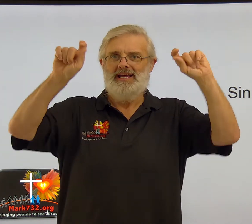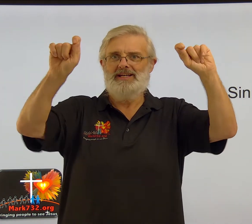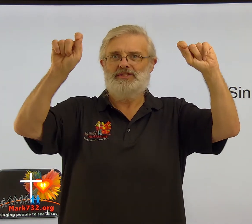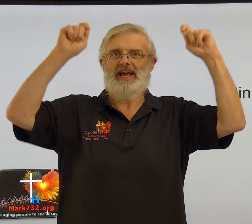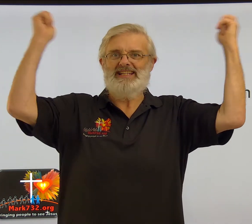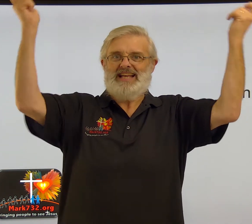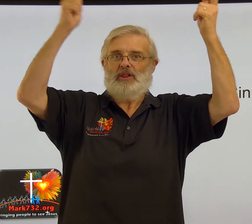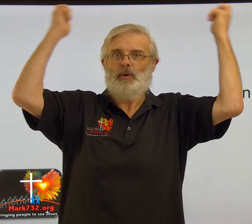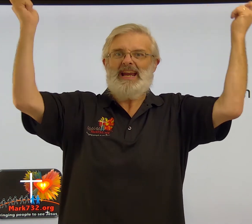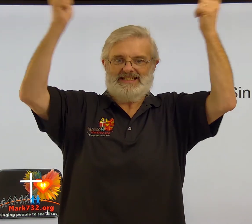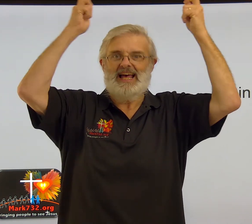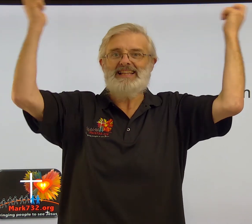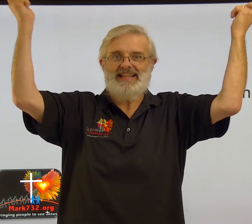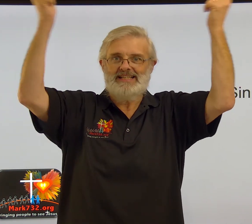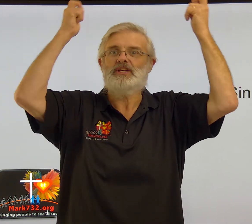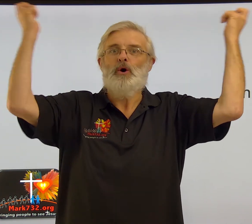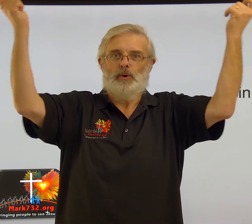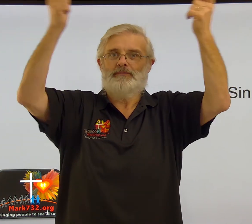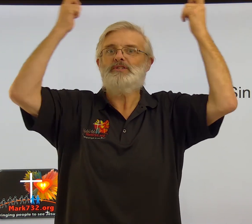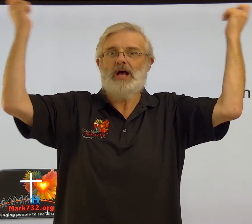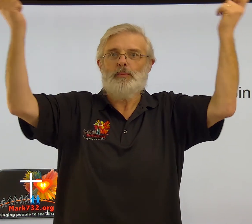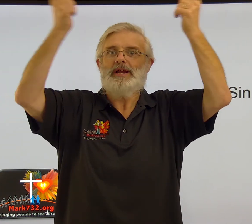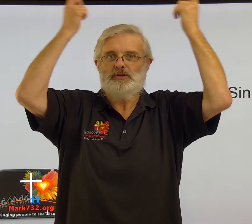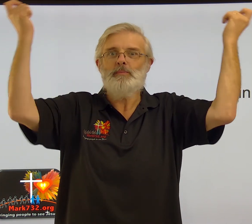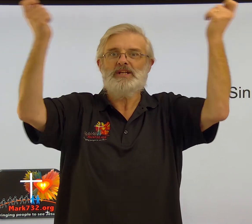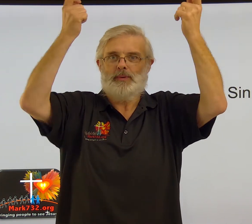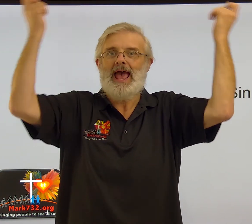like celebrate is like this. Well, if you celebrate too much, what happens?